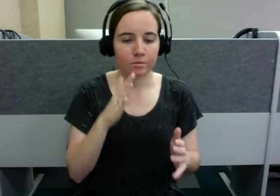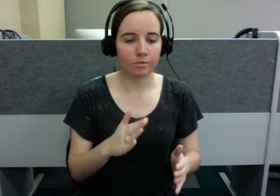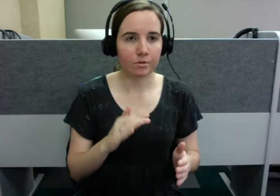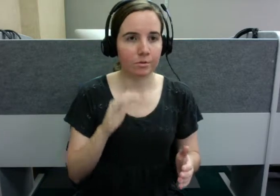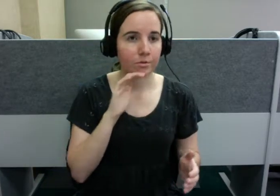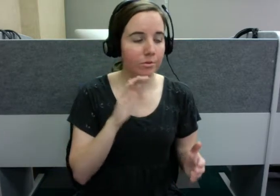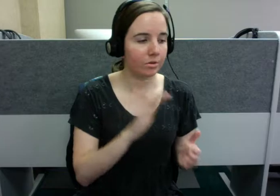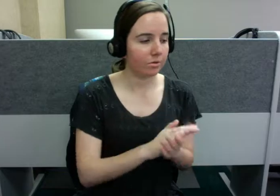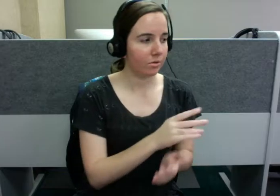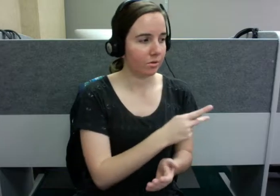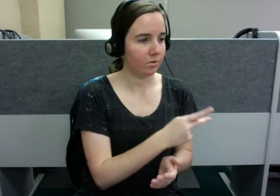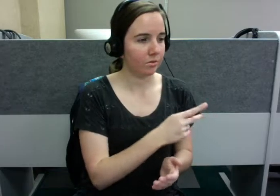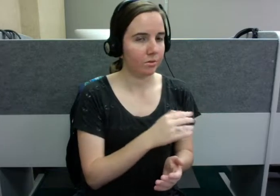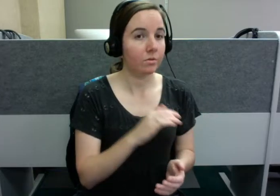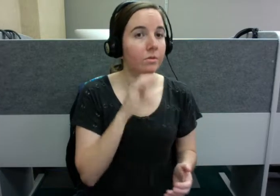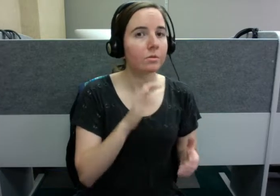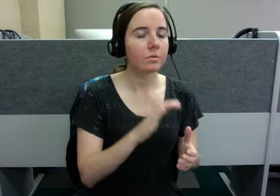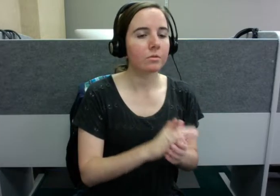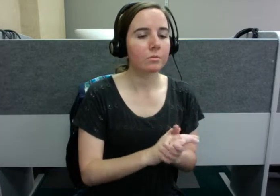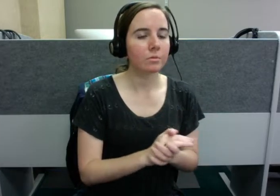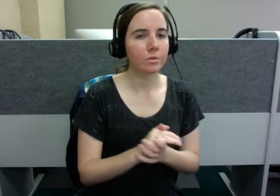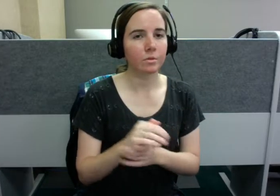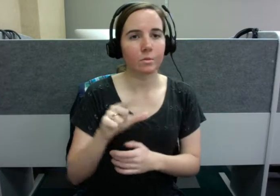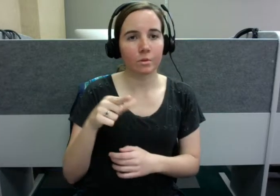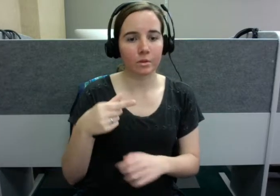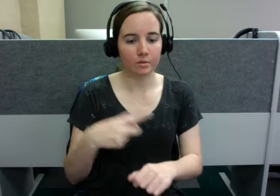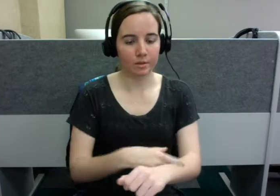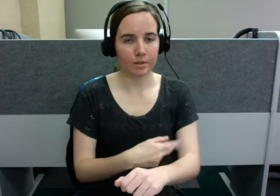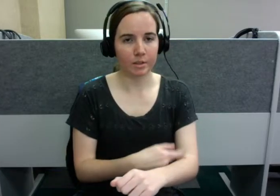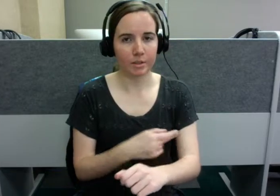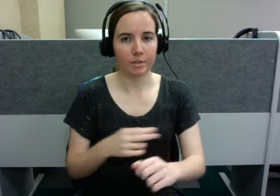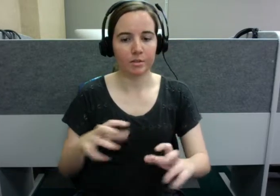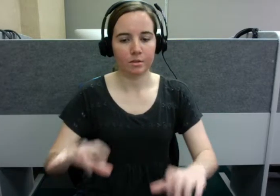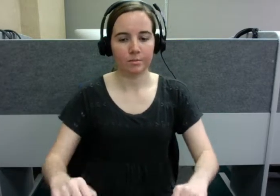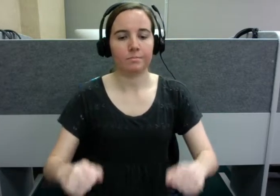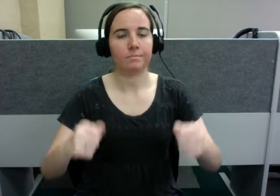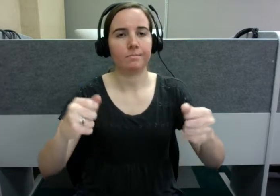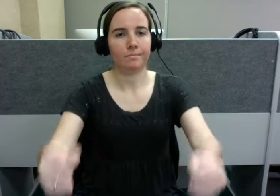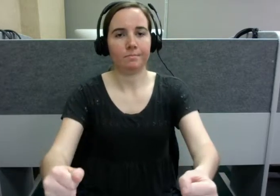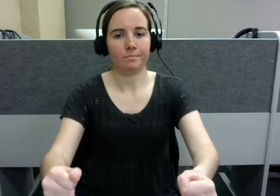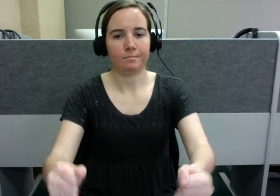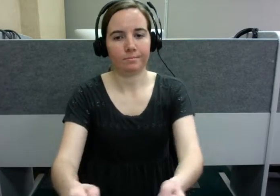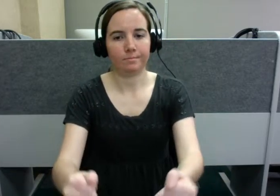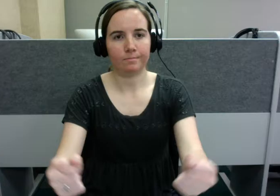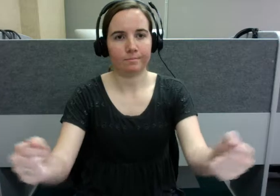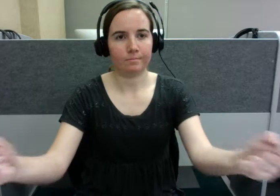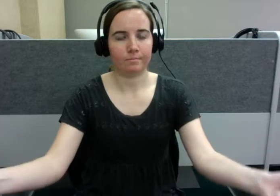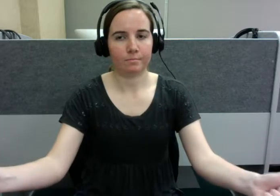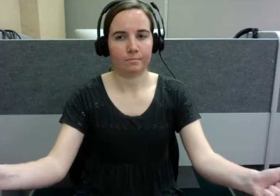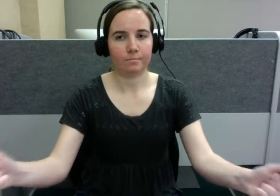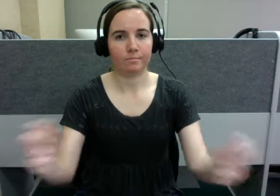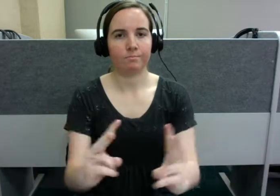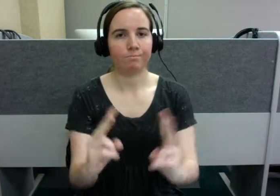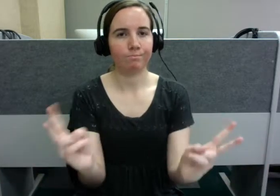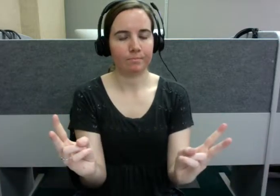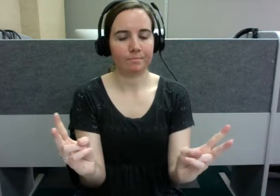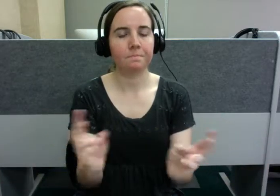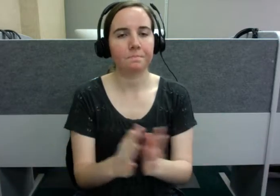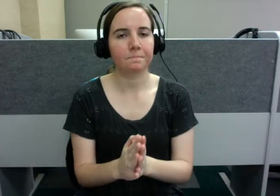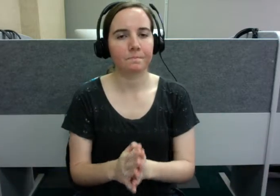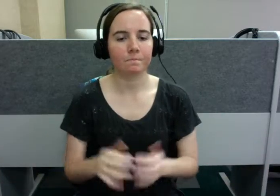up the lamb, one hand on both legs on the right, likewise on the left. Lamb goes on the post, she opens it up. All right,